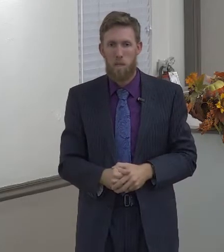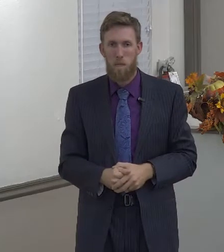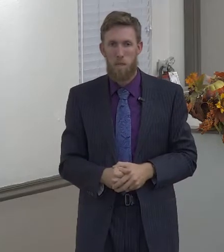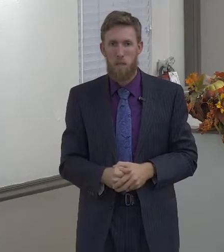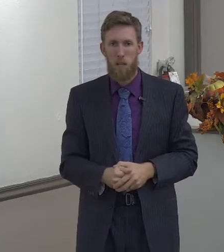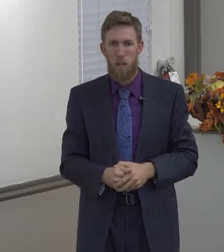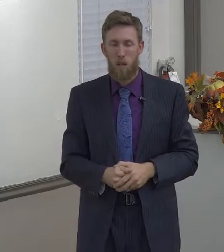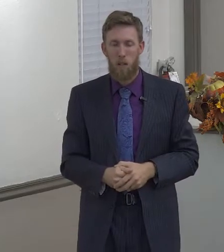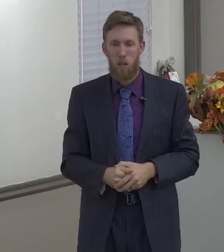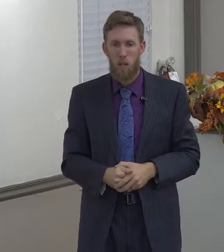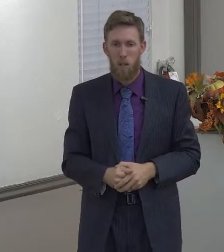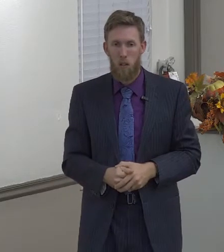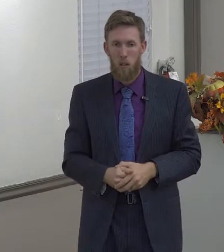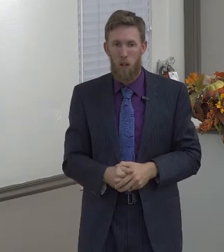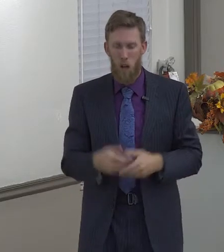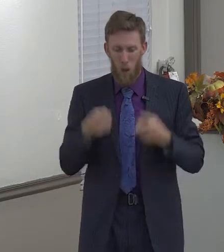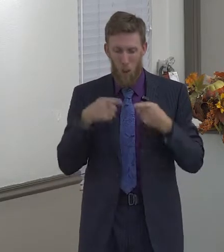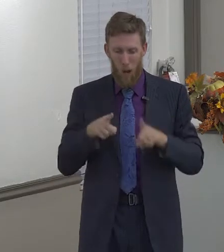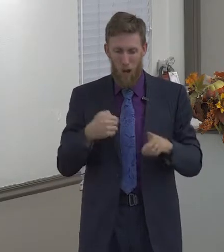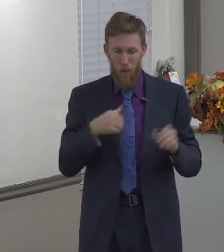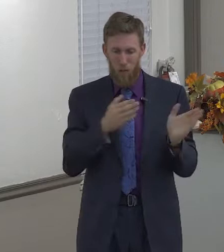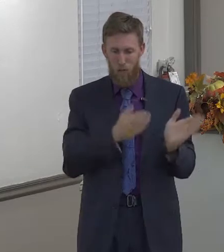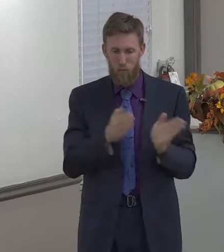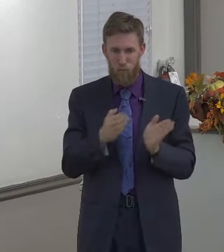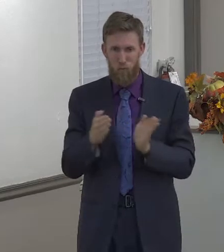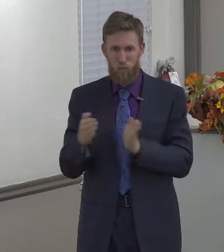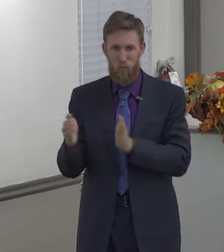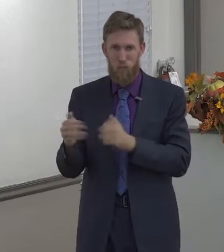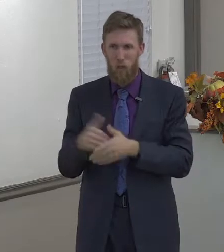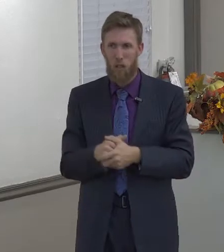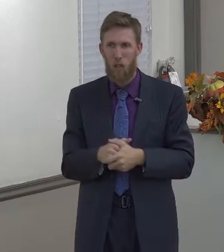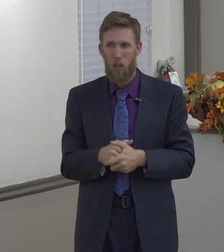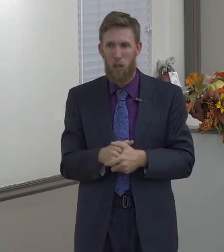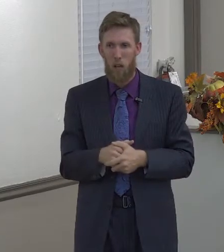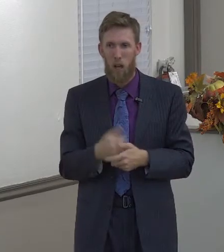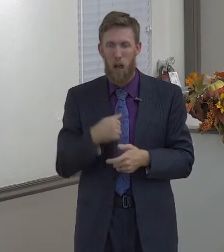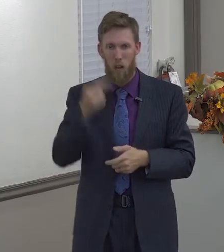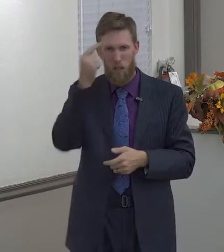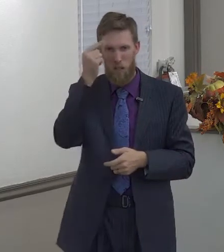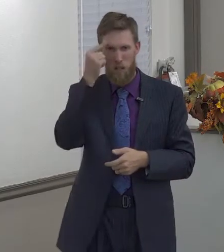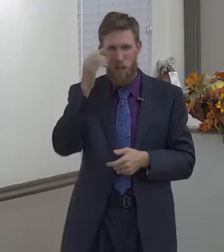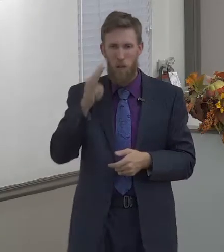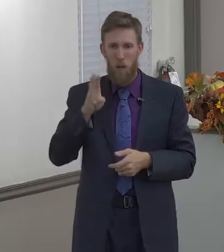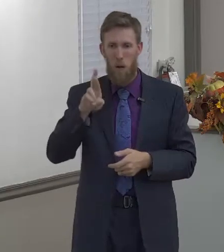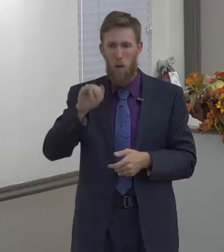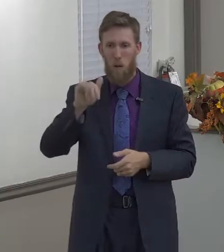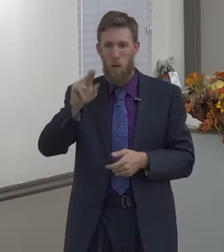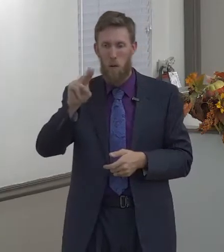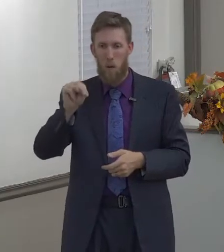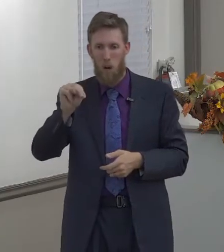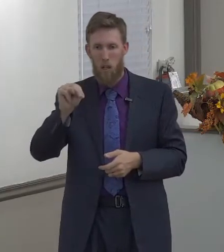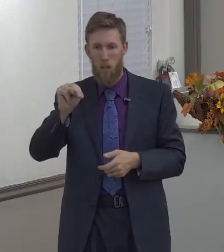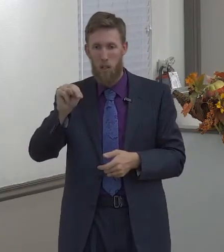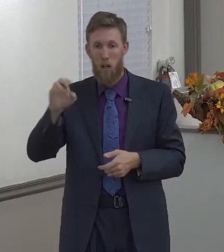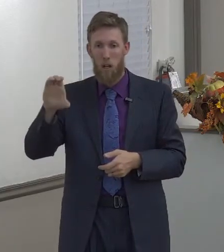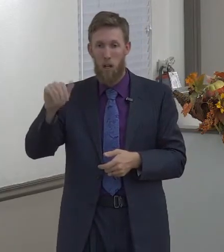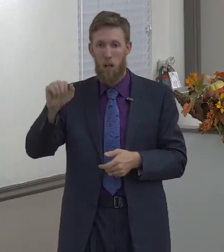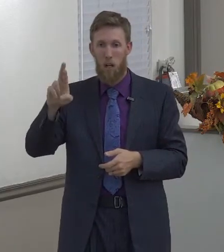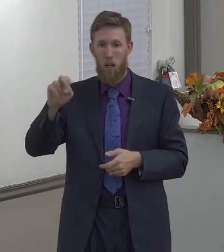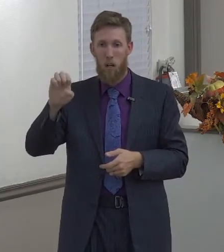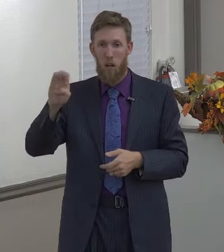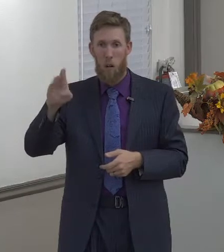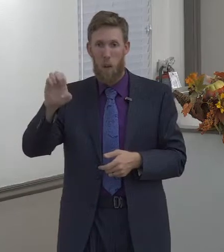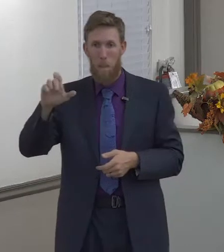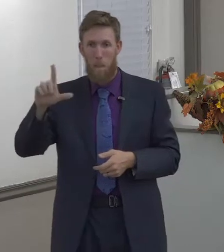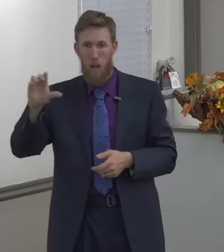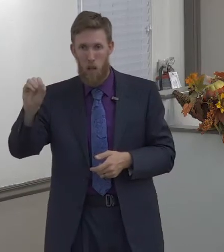you talk to Brian about the night that it was a ruptured aorta, right? The night his aorta ruptured, he will from